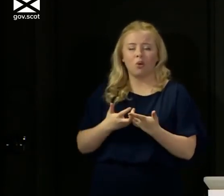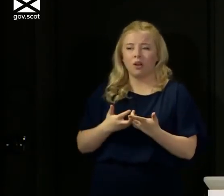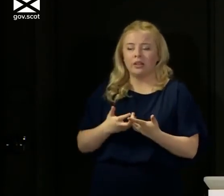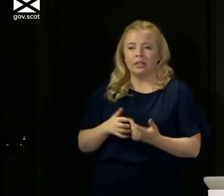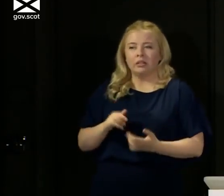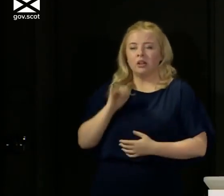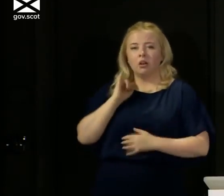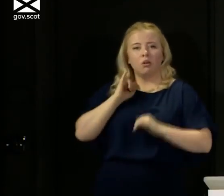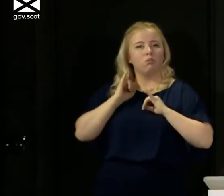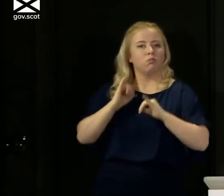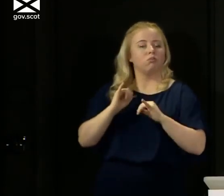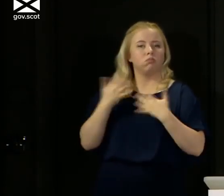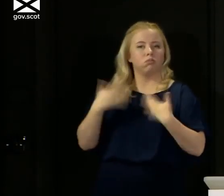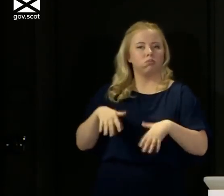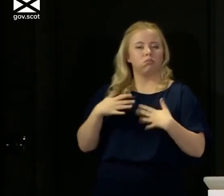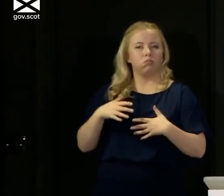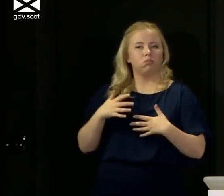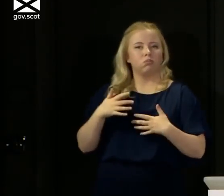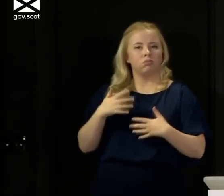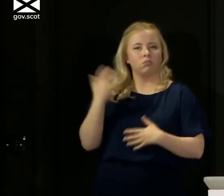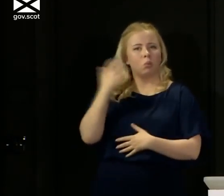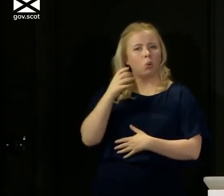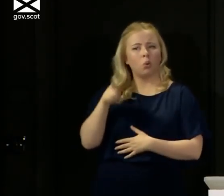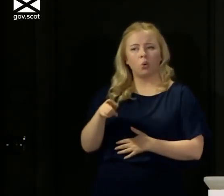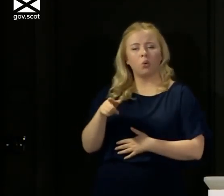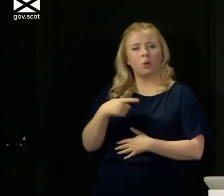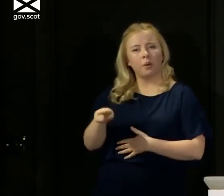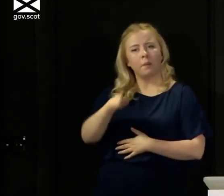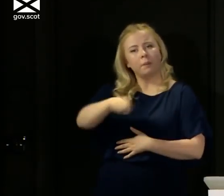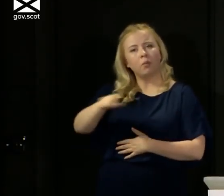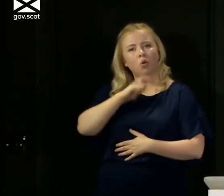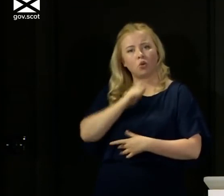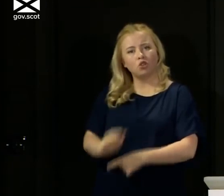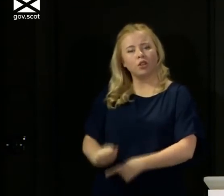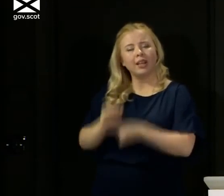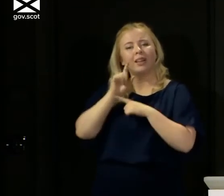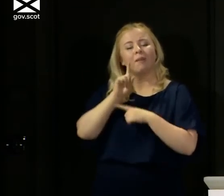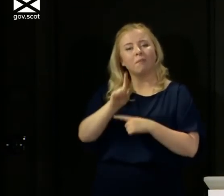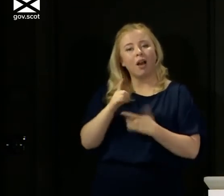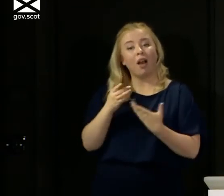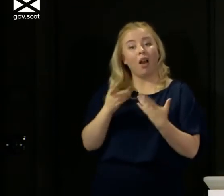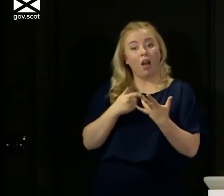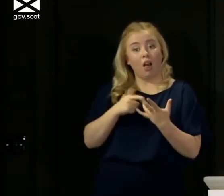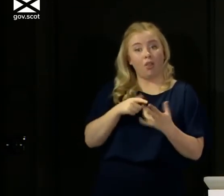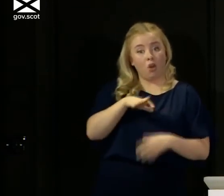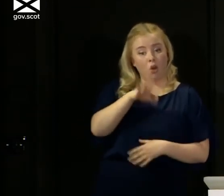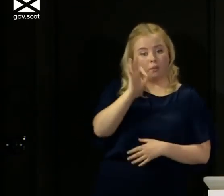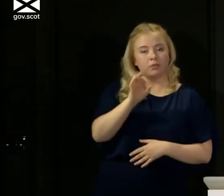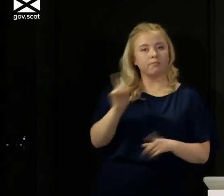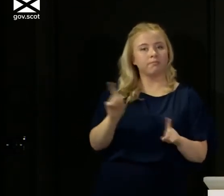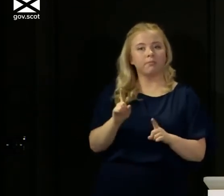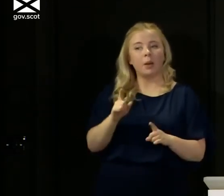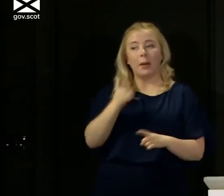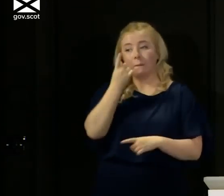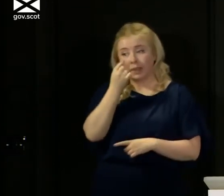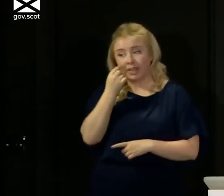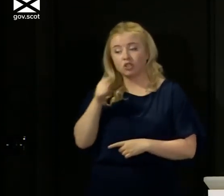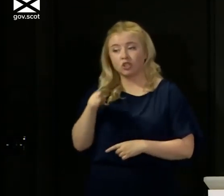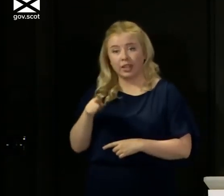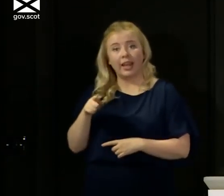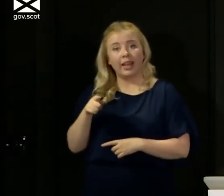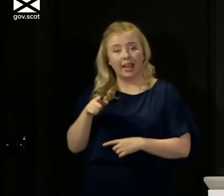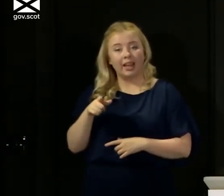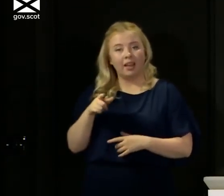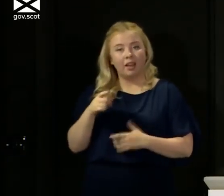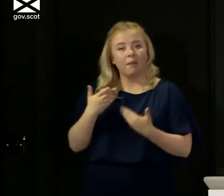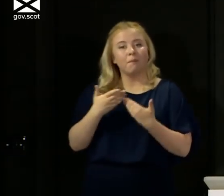know, horrendous this must be for people in this category. But the alternative to us giving this advice right now is potentially to put you